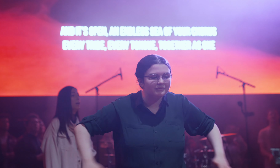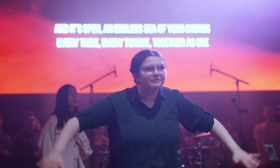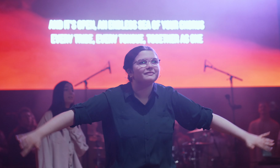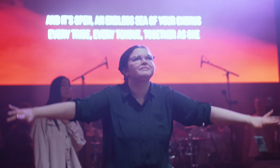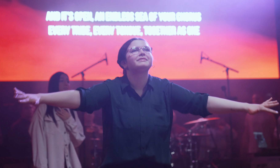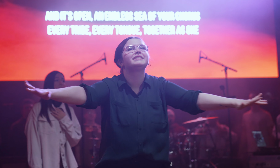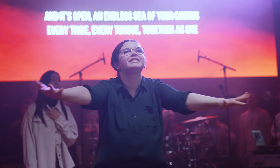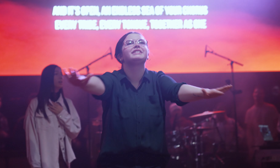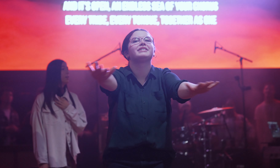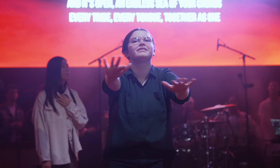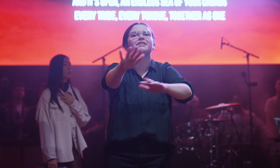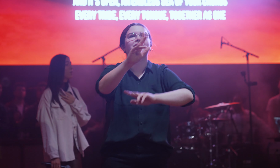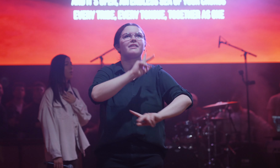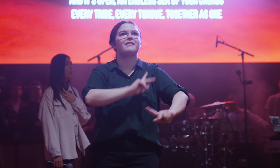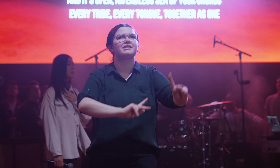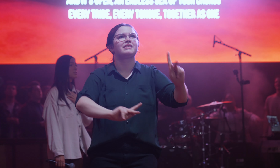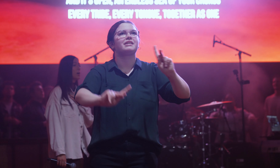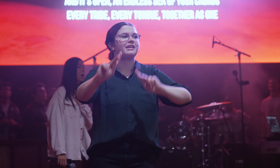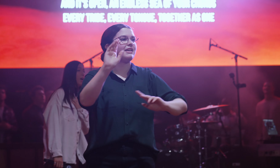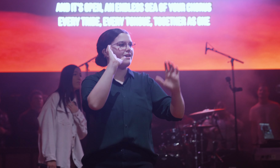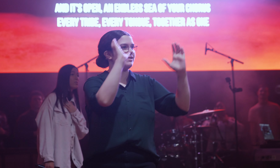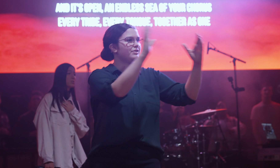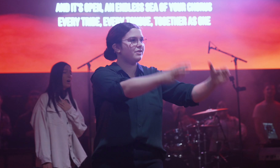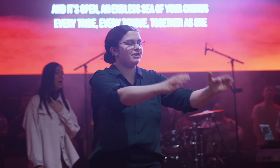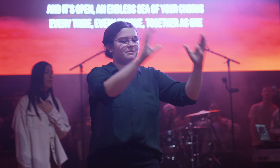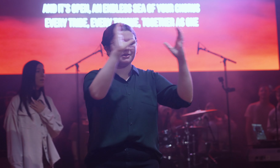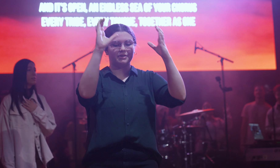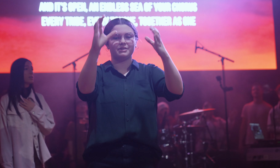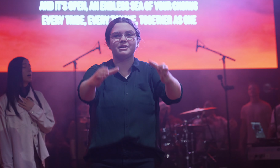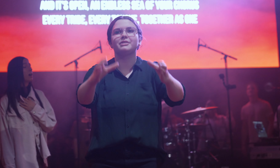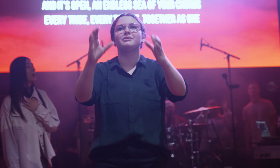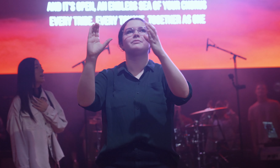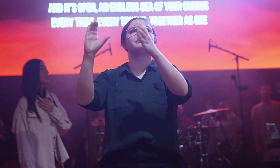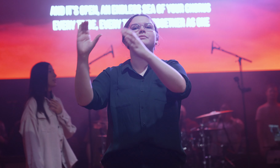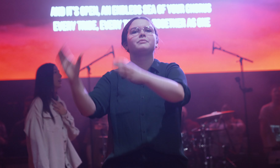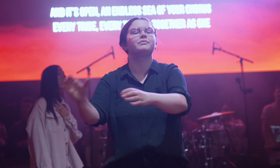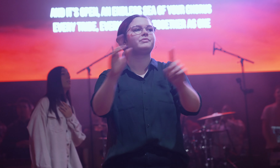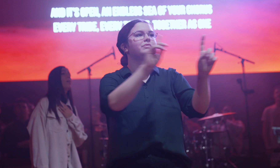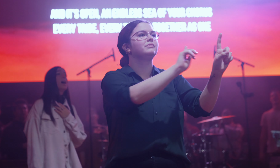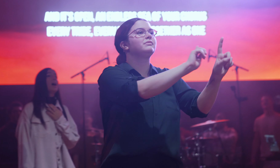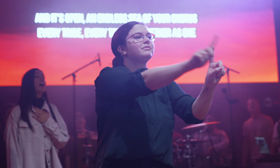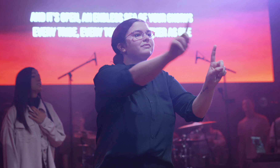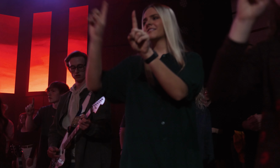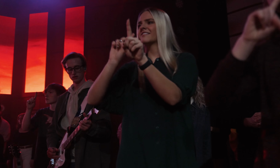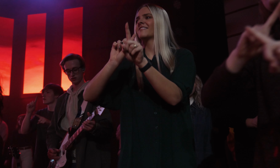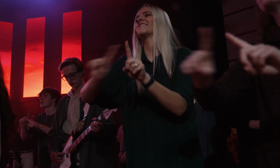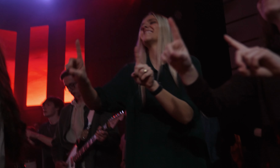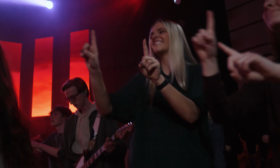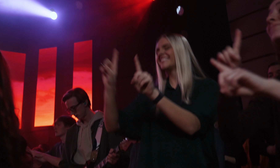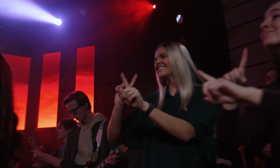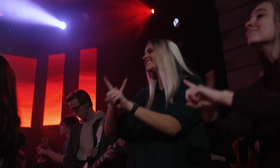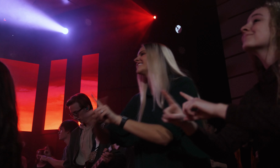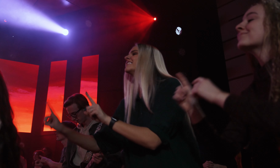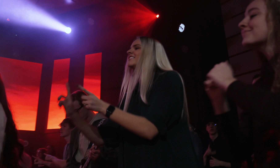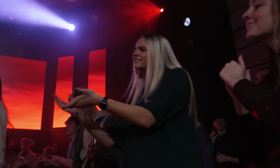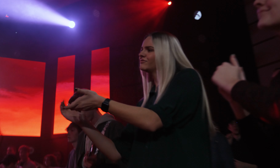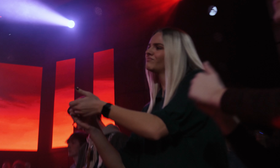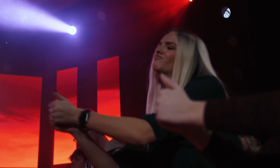An endless sea of your chorus, every tribe, every tongue, together as